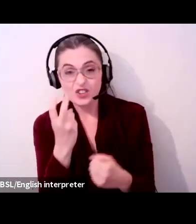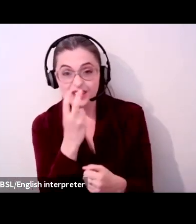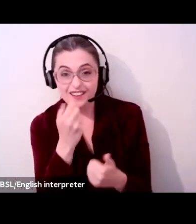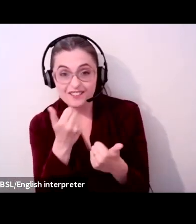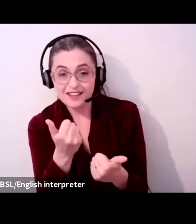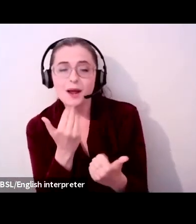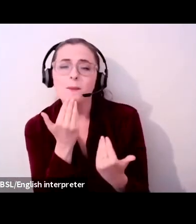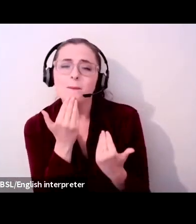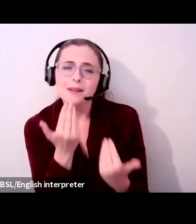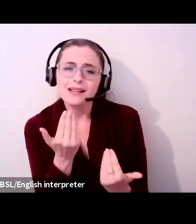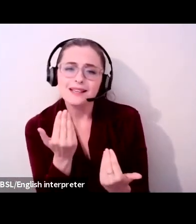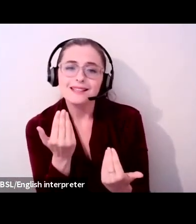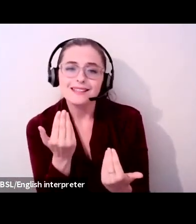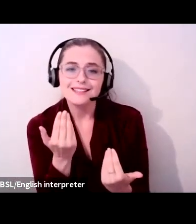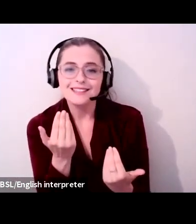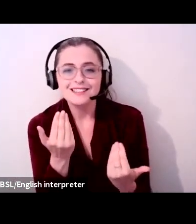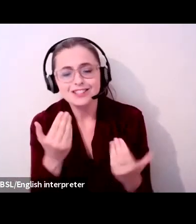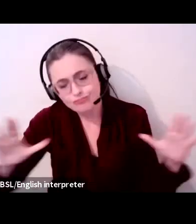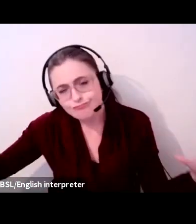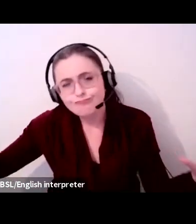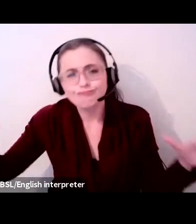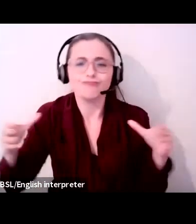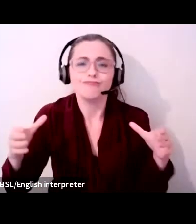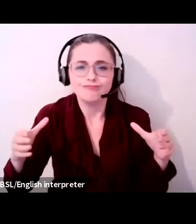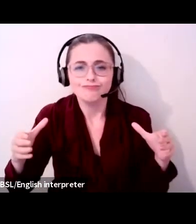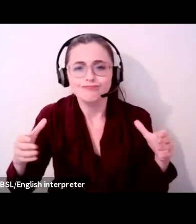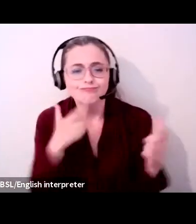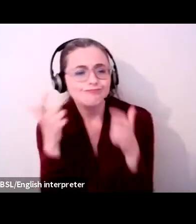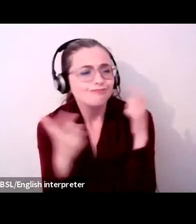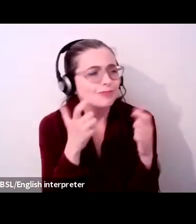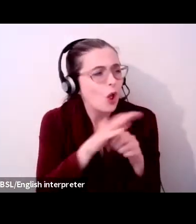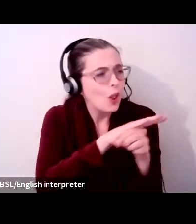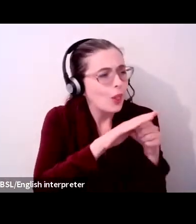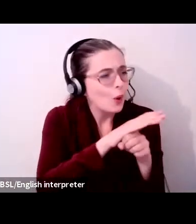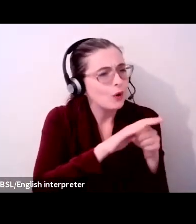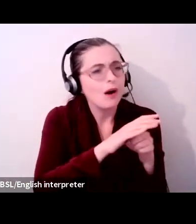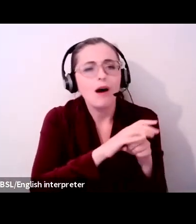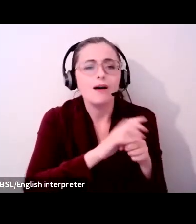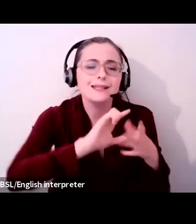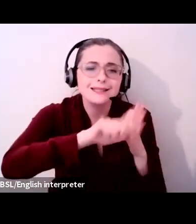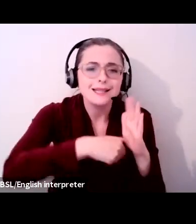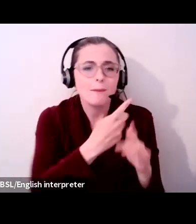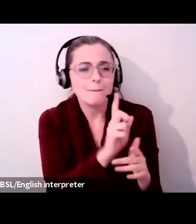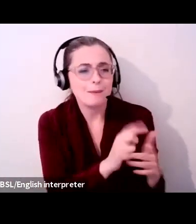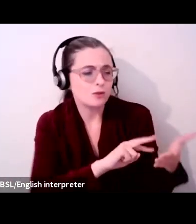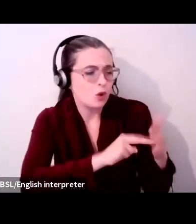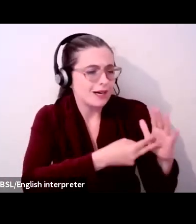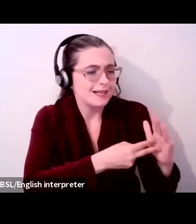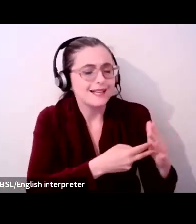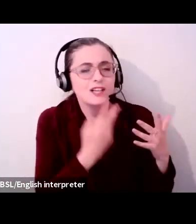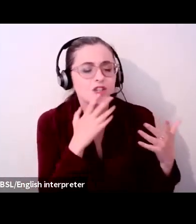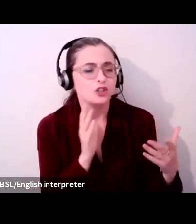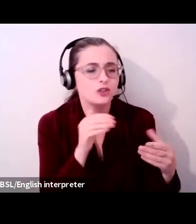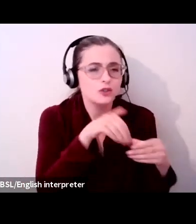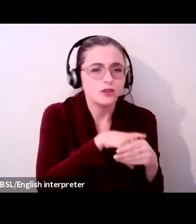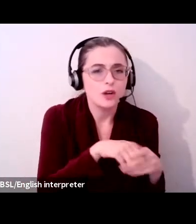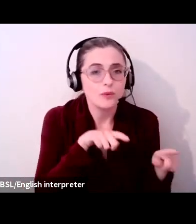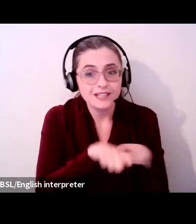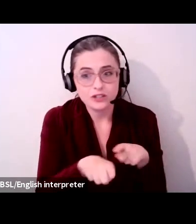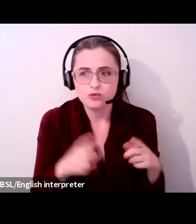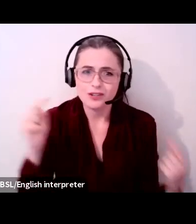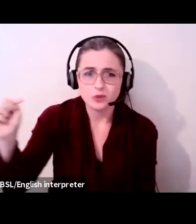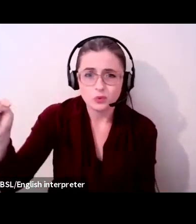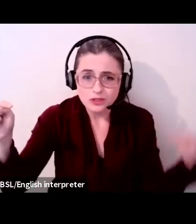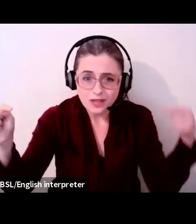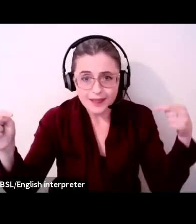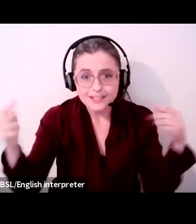do come together, find local disabled people's organizations, and we need to try and challenge